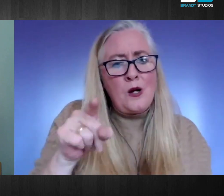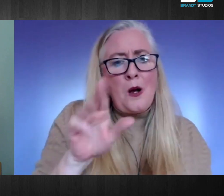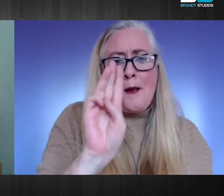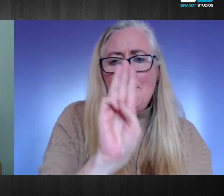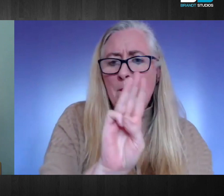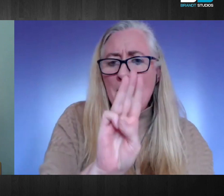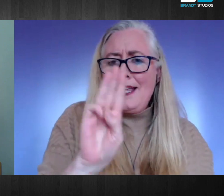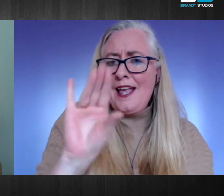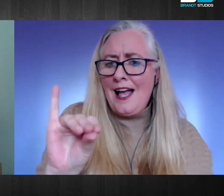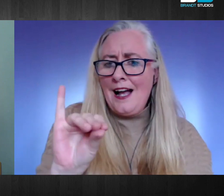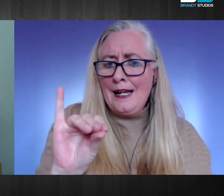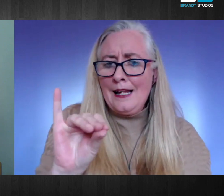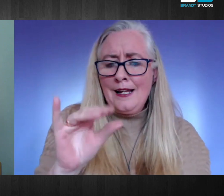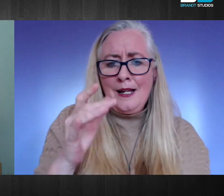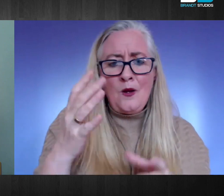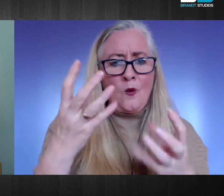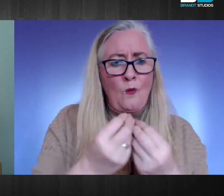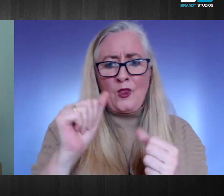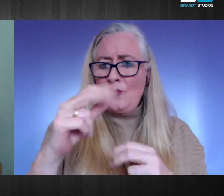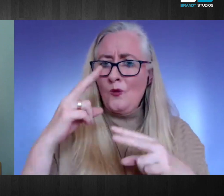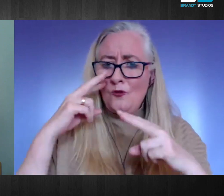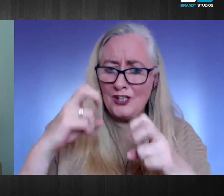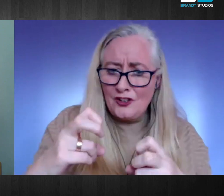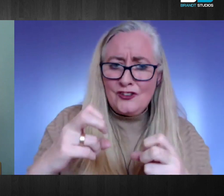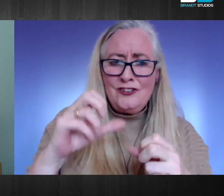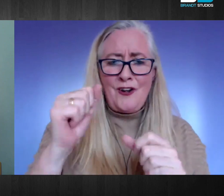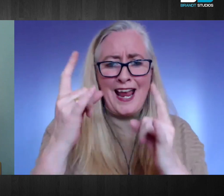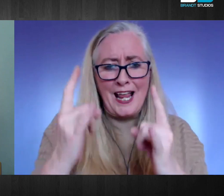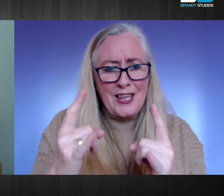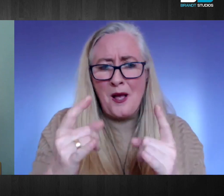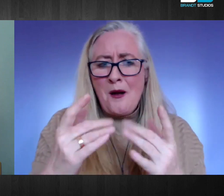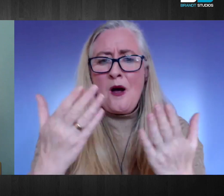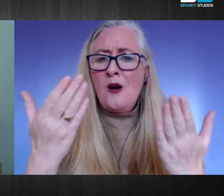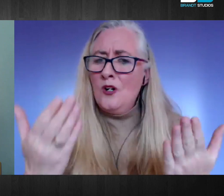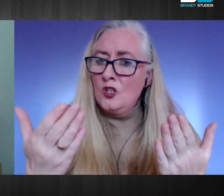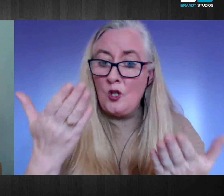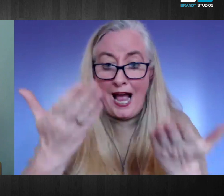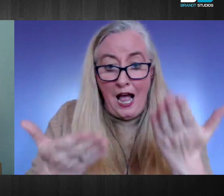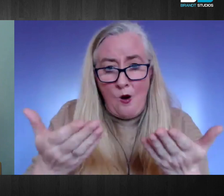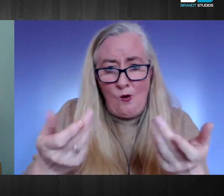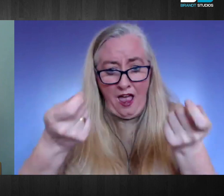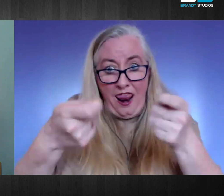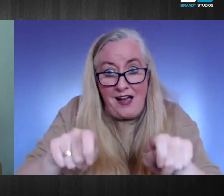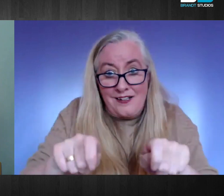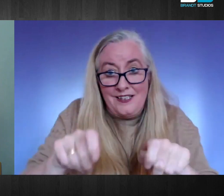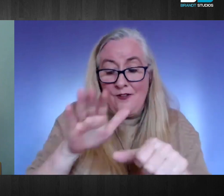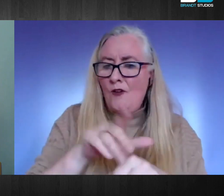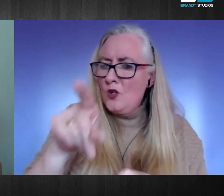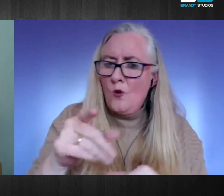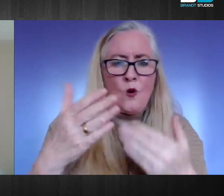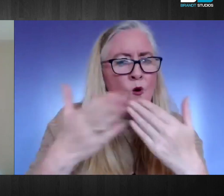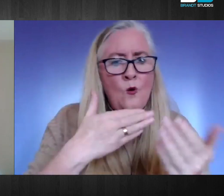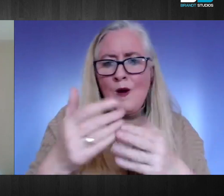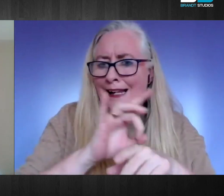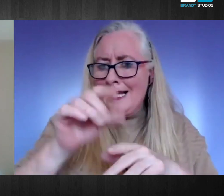help researchers shape their research. Tell us, what has the lockdown been like? How have you experienced it over the last number of weeks?